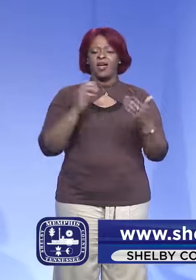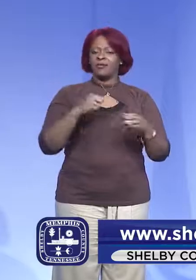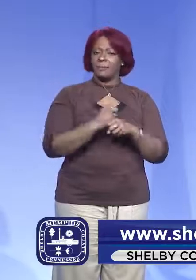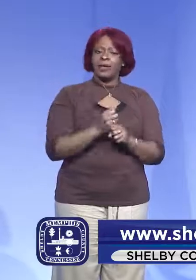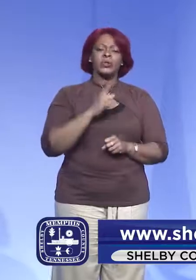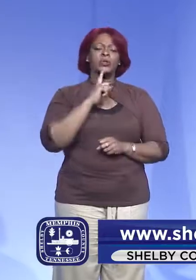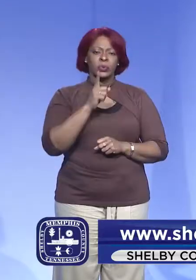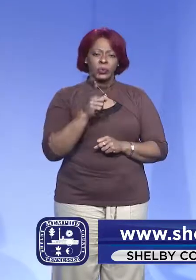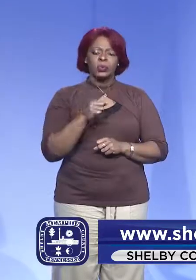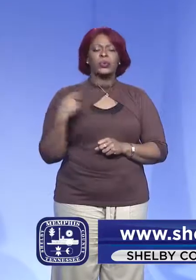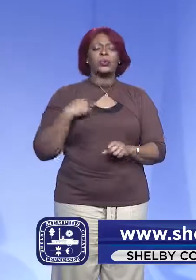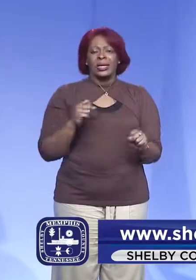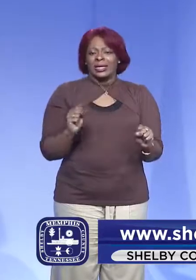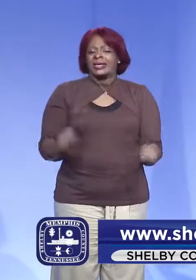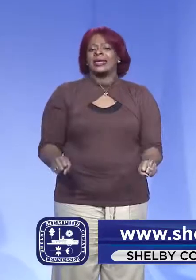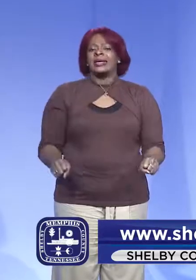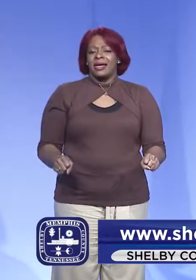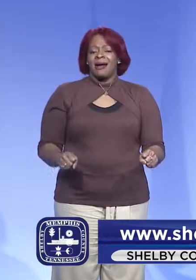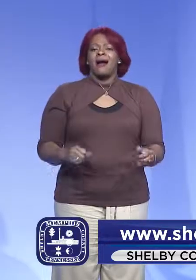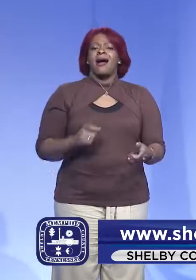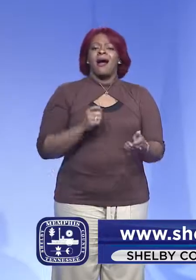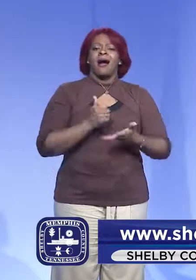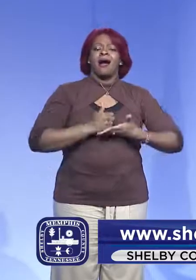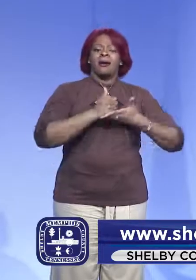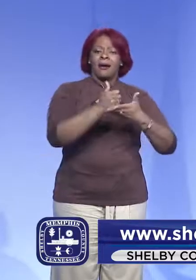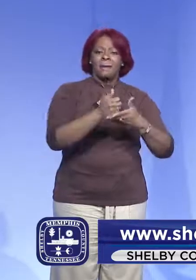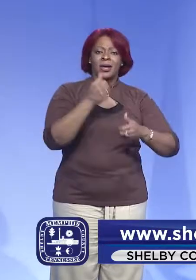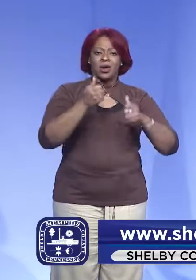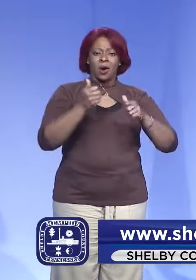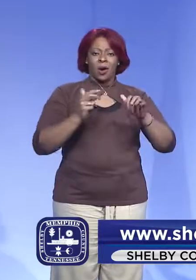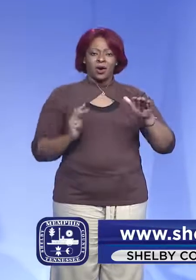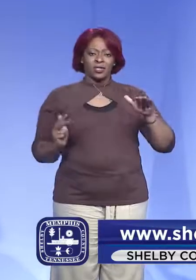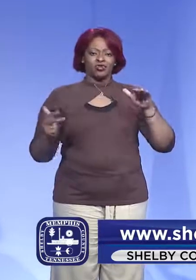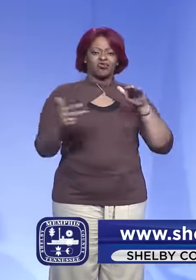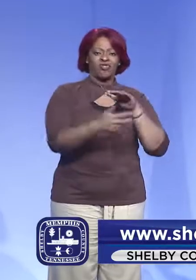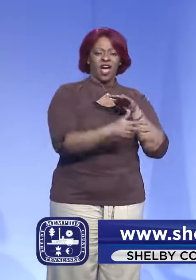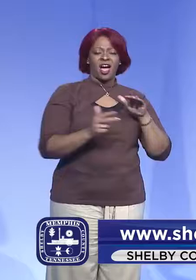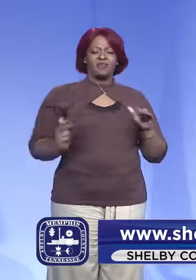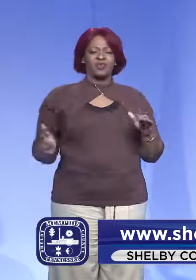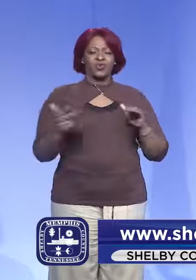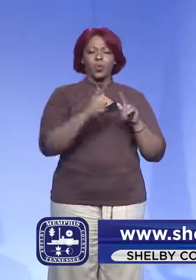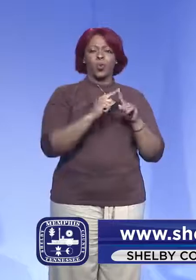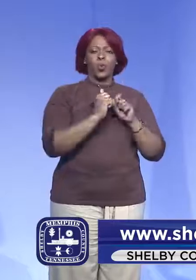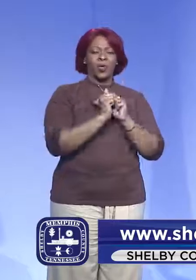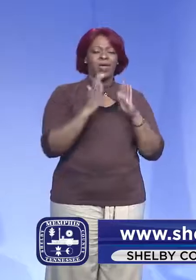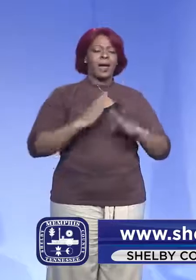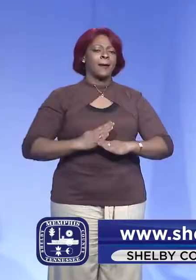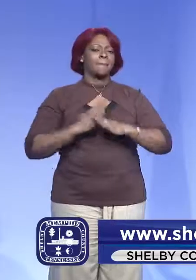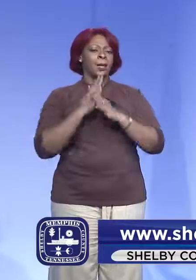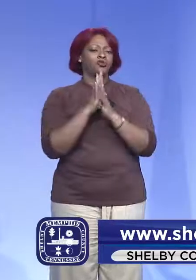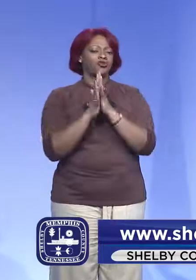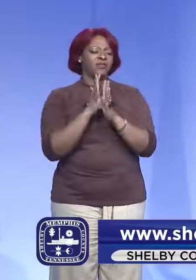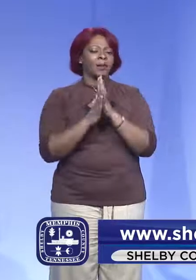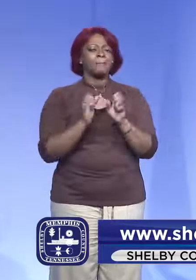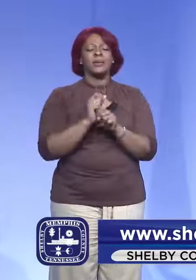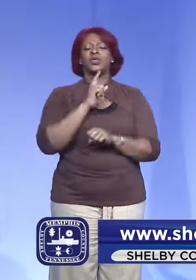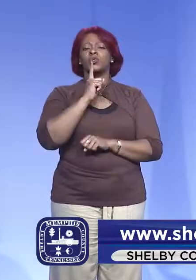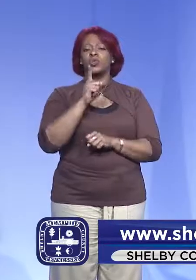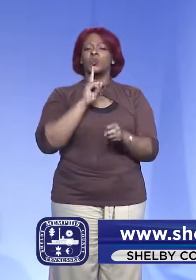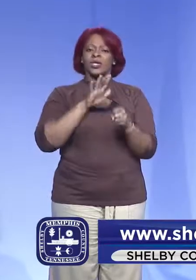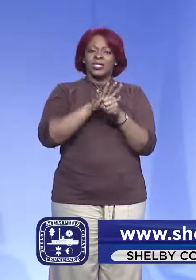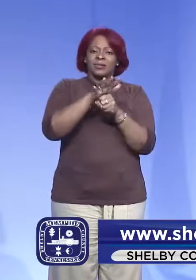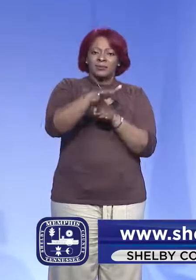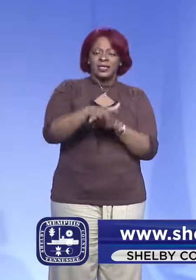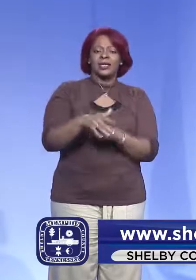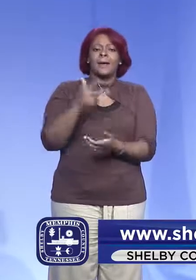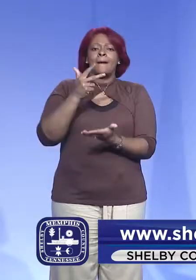make sure that we can accommodate the cars that need to come through without obstructing traffic. We have to make sure there's sufficient